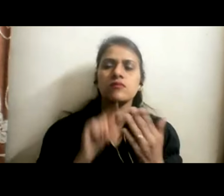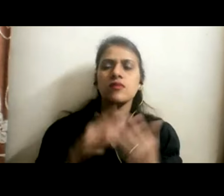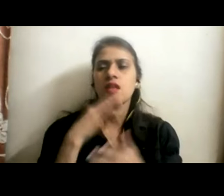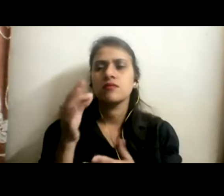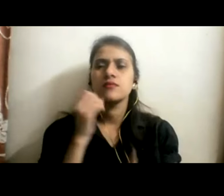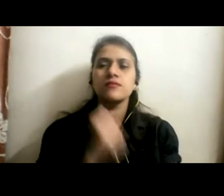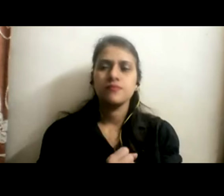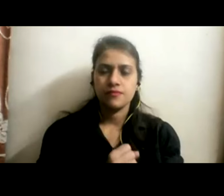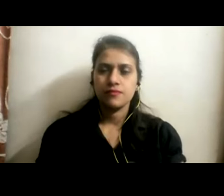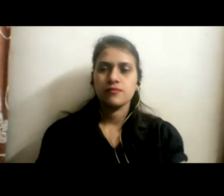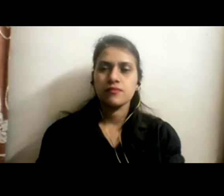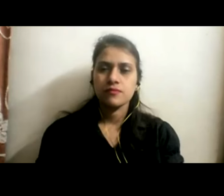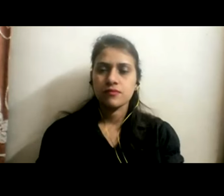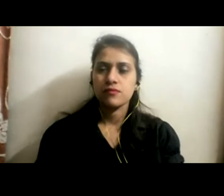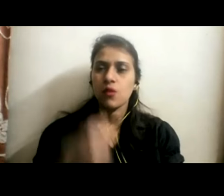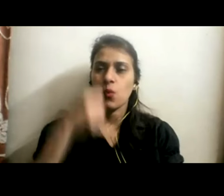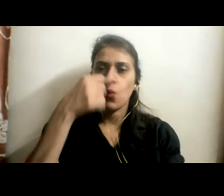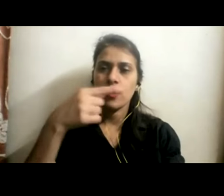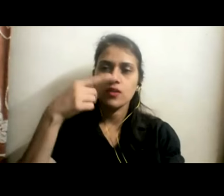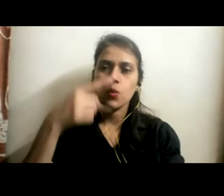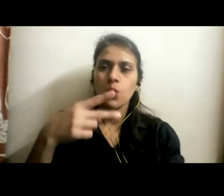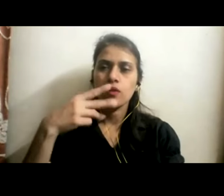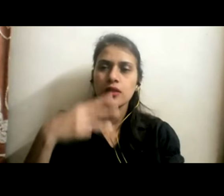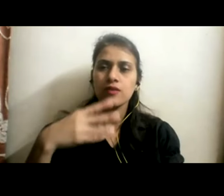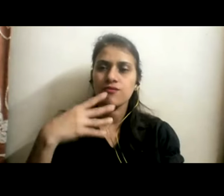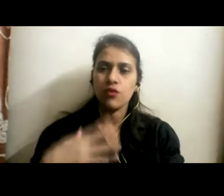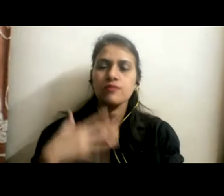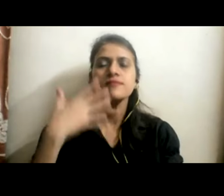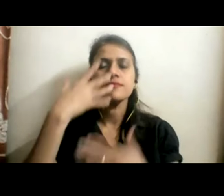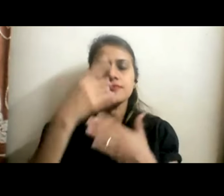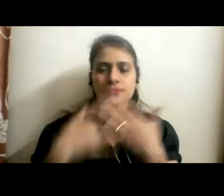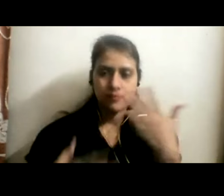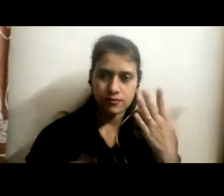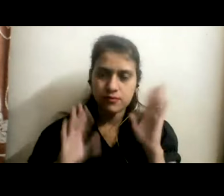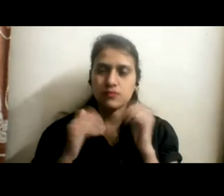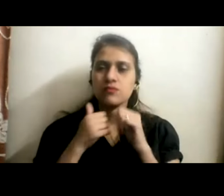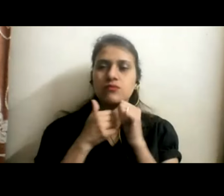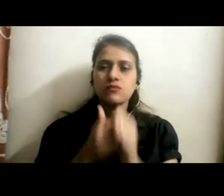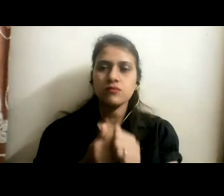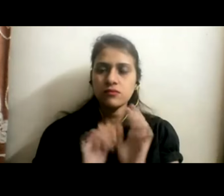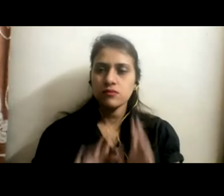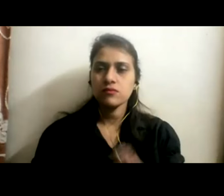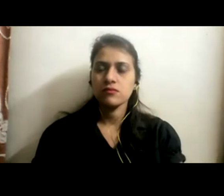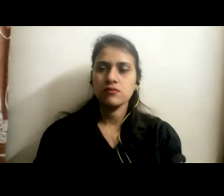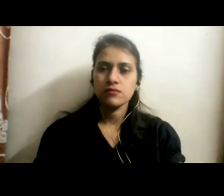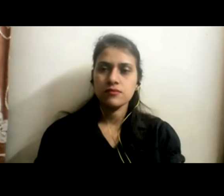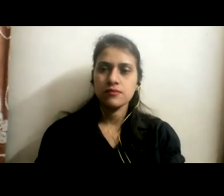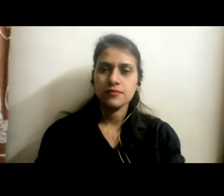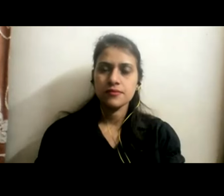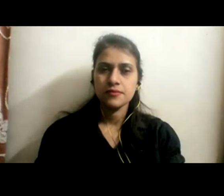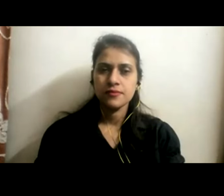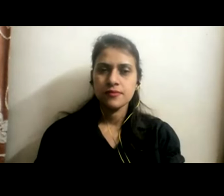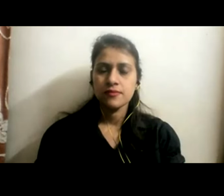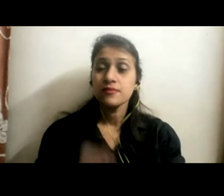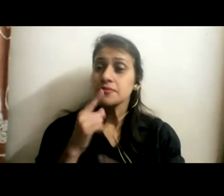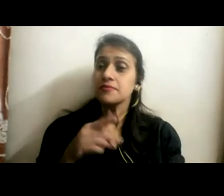Mostly in a sequence you would want to go, maybe not, depending on, because in-depth interviews are actually a lot more fluid. They depend a